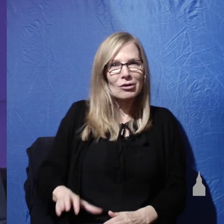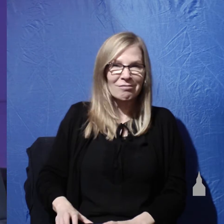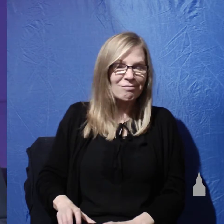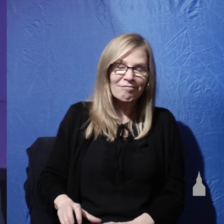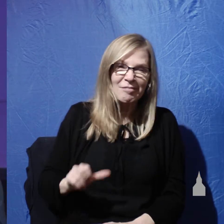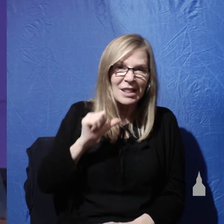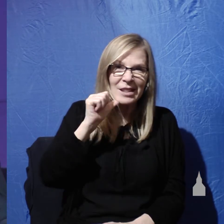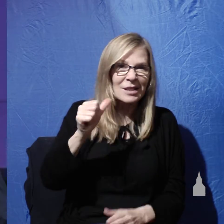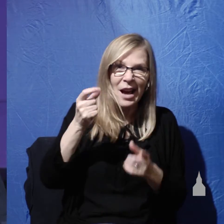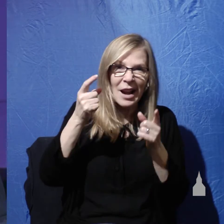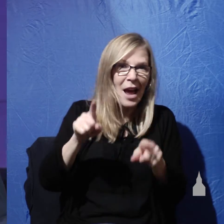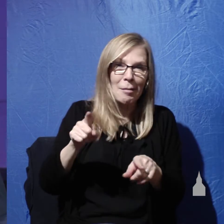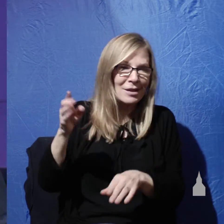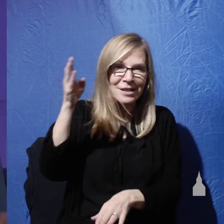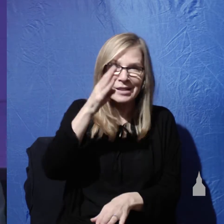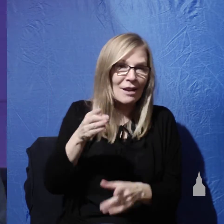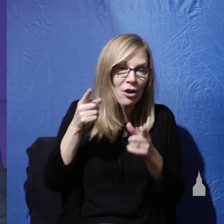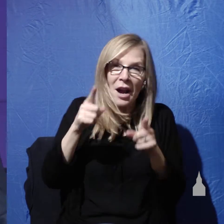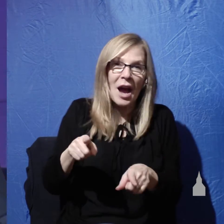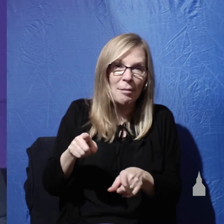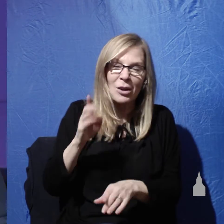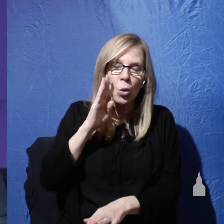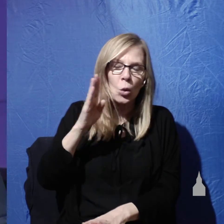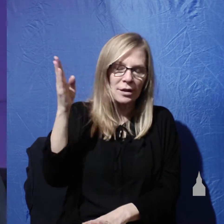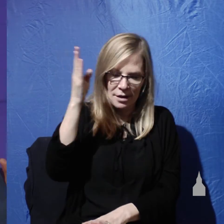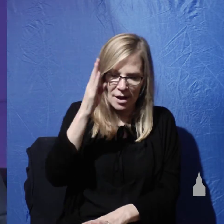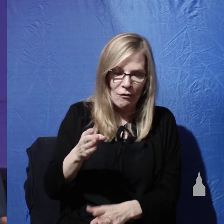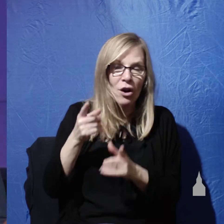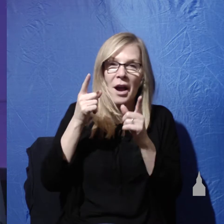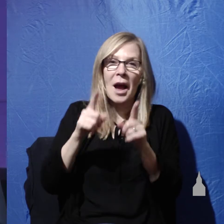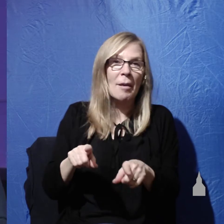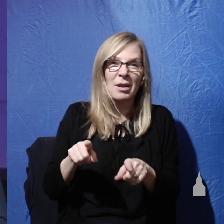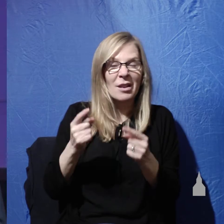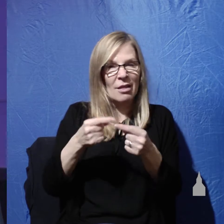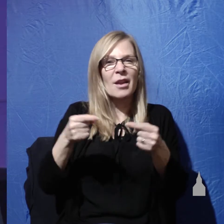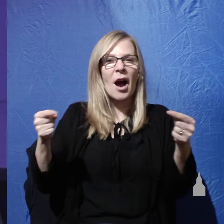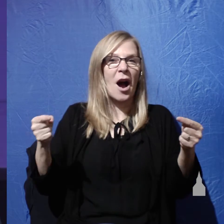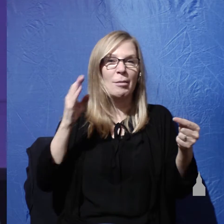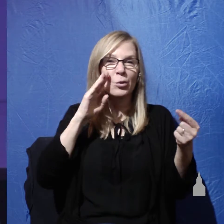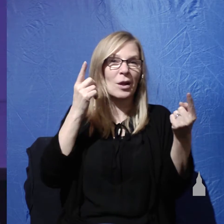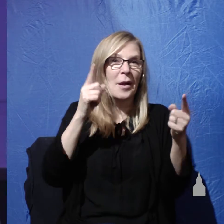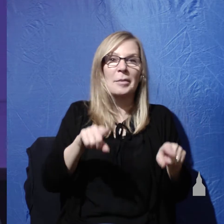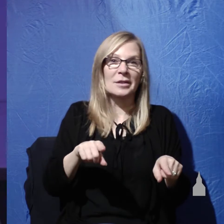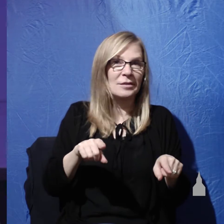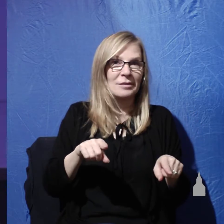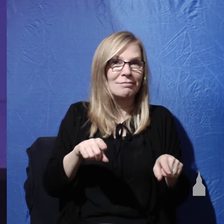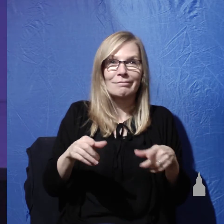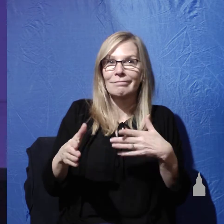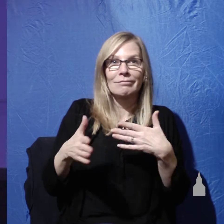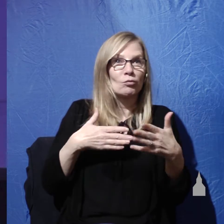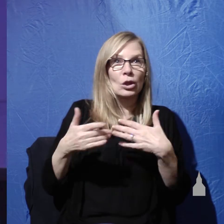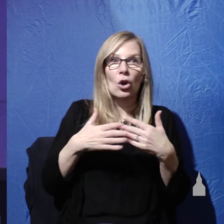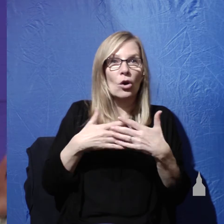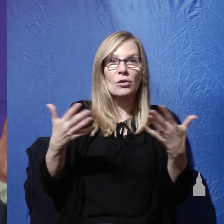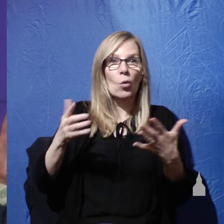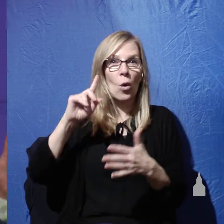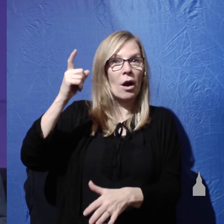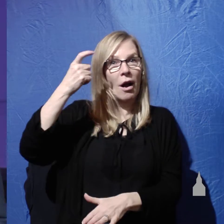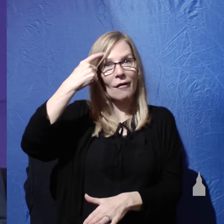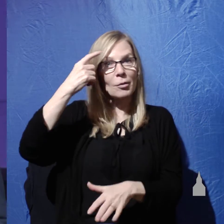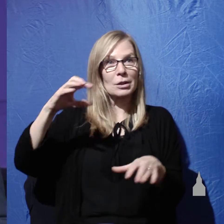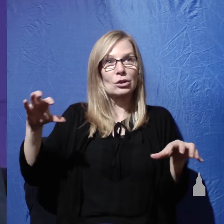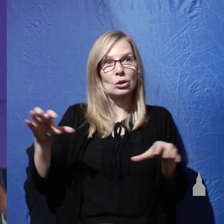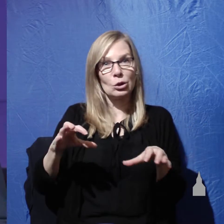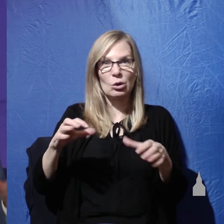happen. It never has happened. It will never happen. In fact, just the opposite takes place. Regardless of what governments